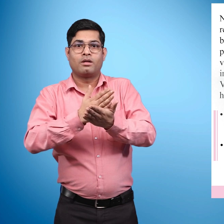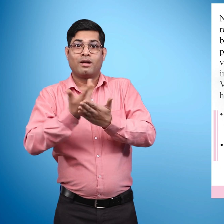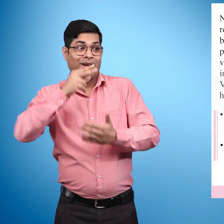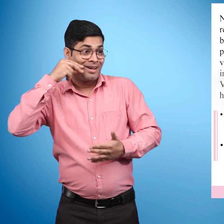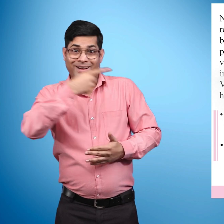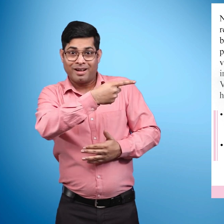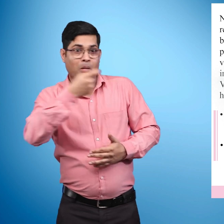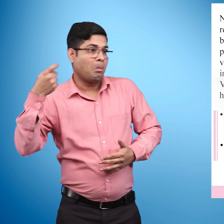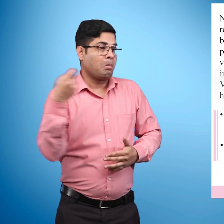unbeatable.